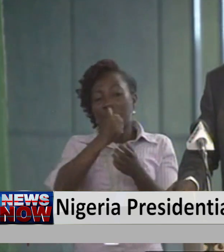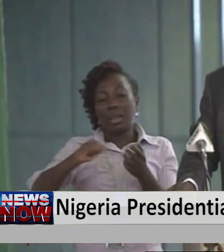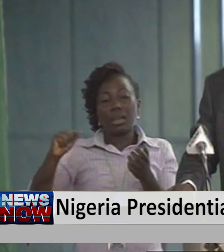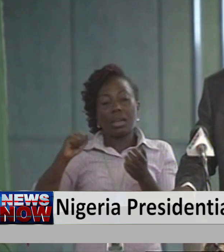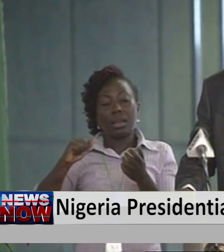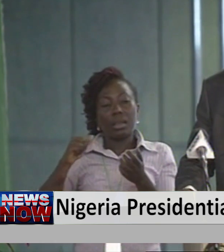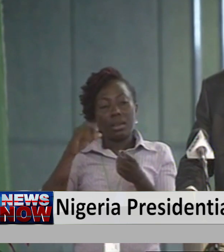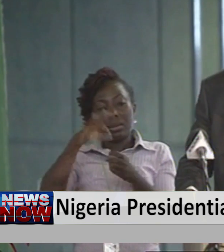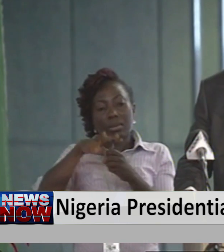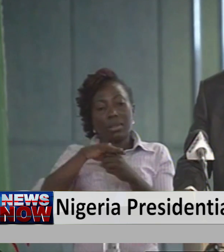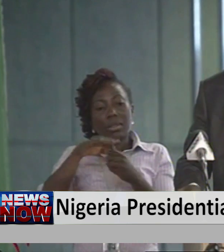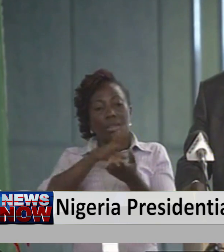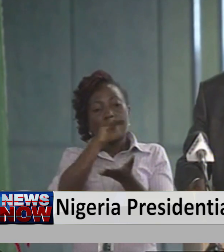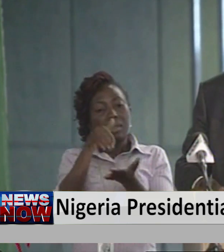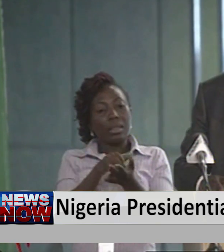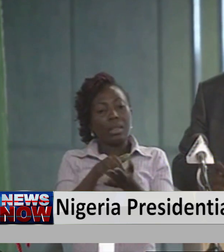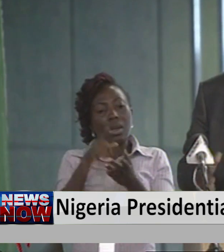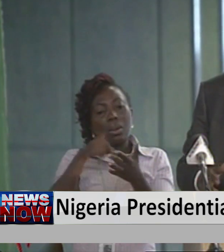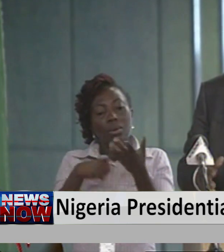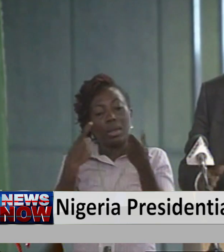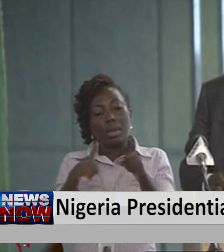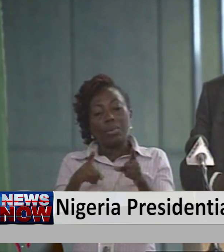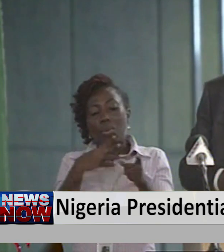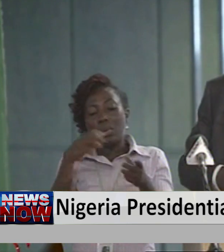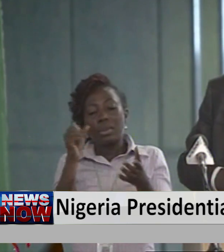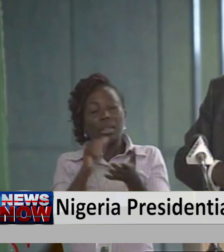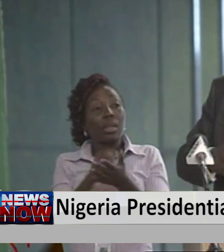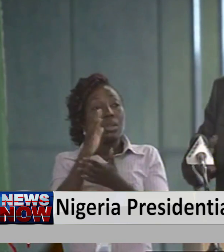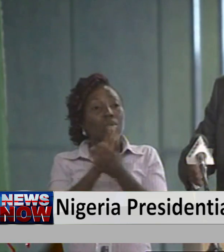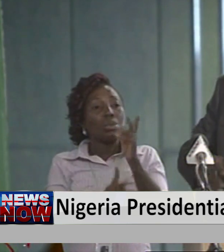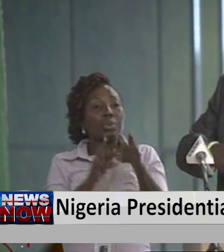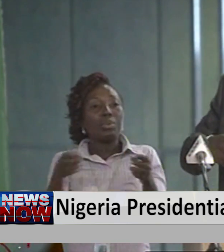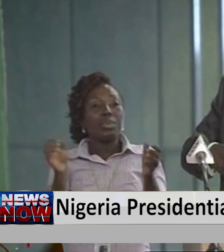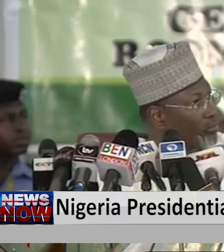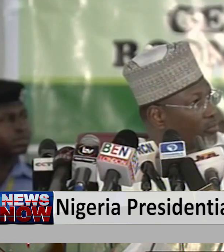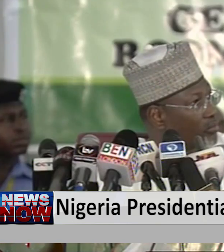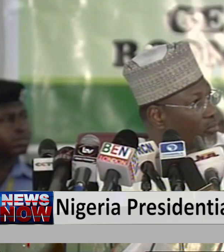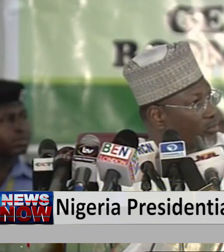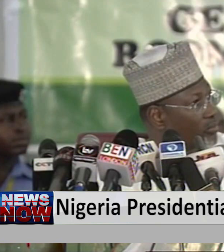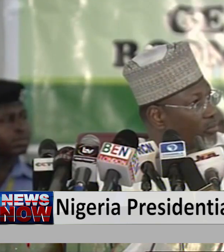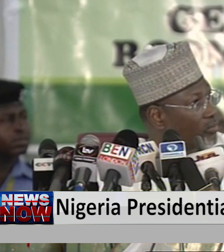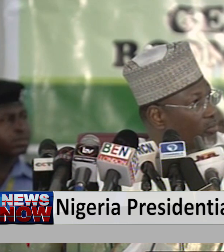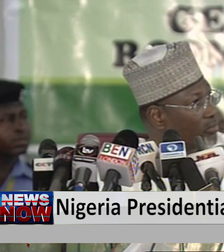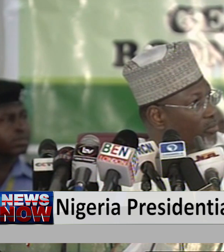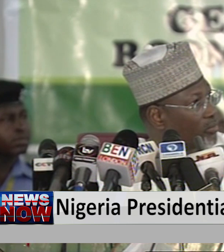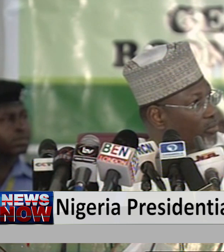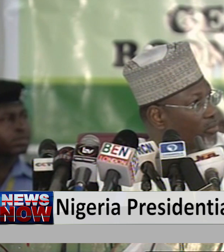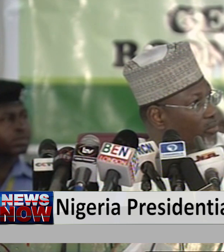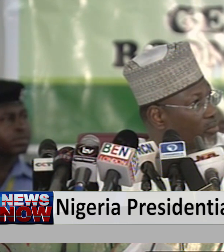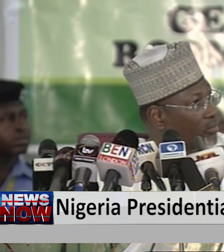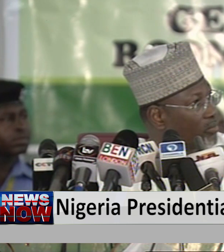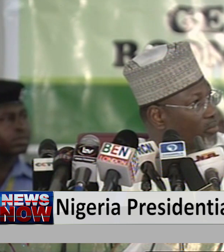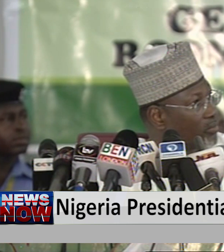voting booths. But what happened was that there are some people that even voted for political parties that were not listed,